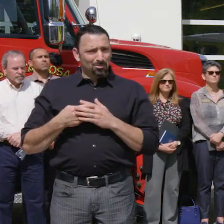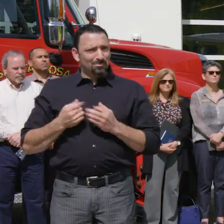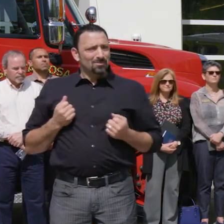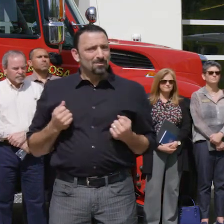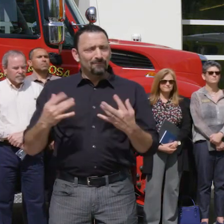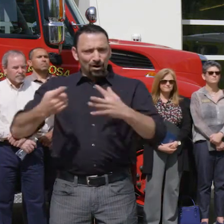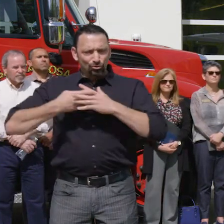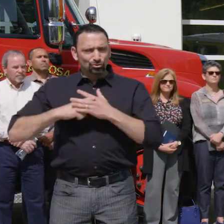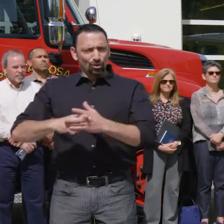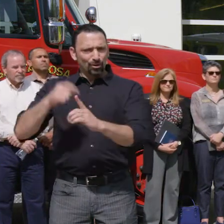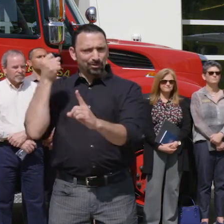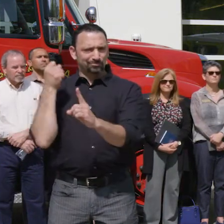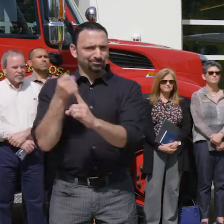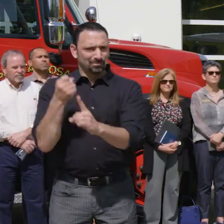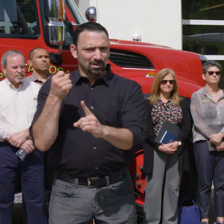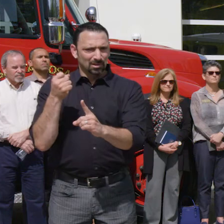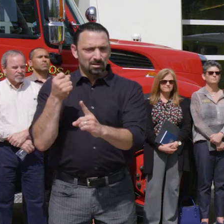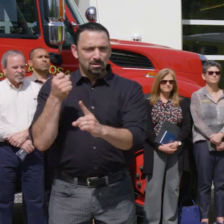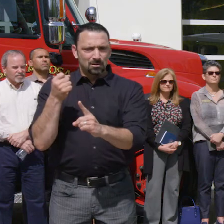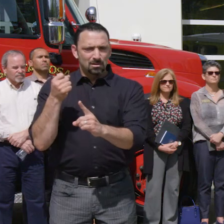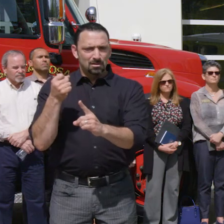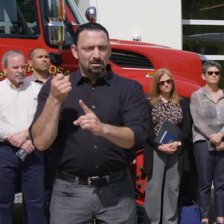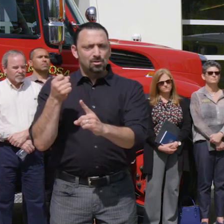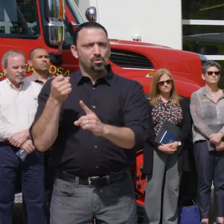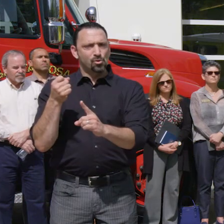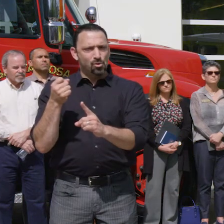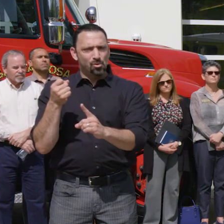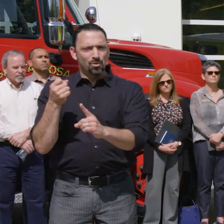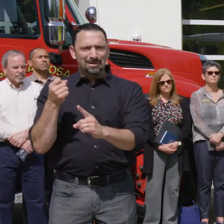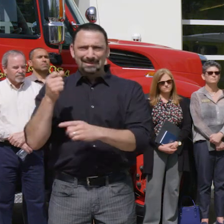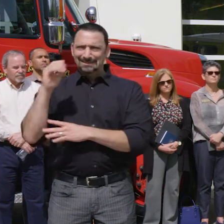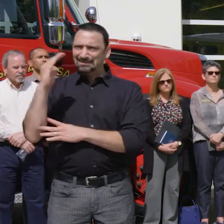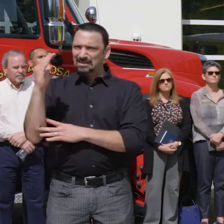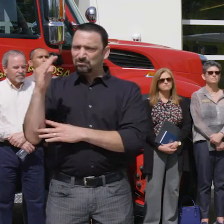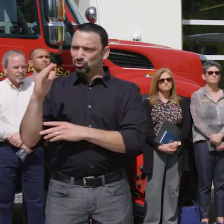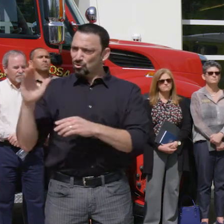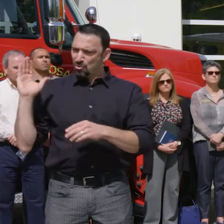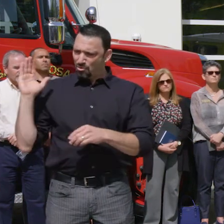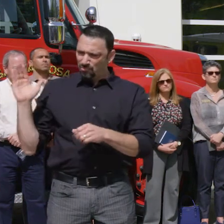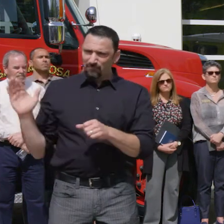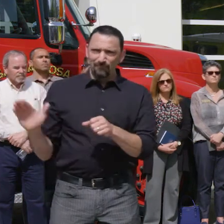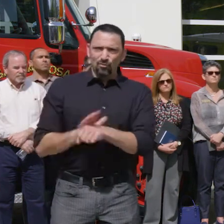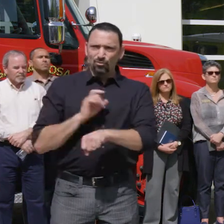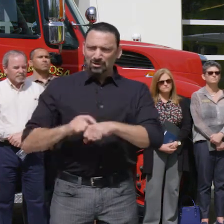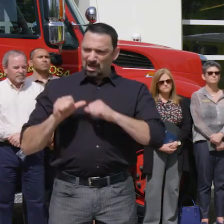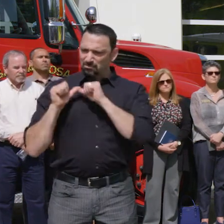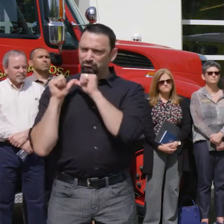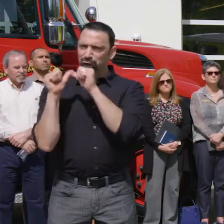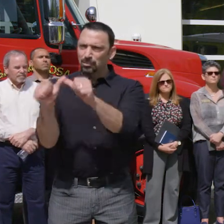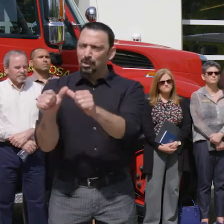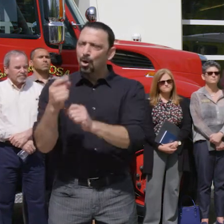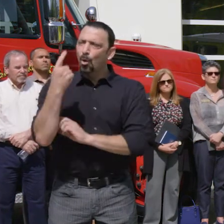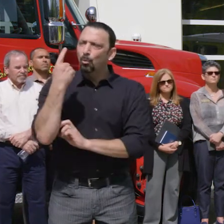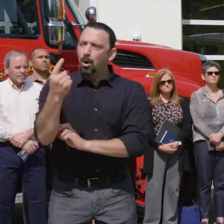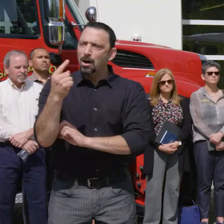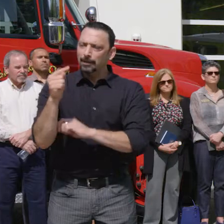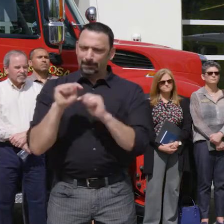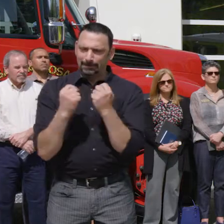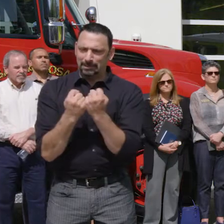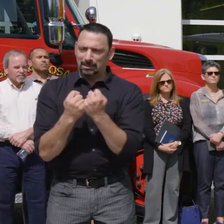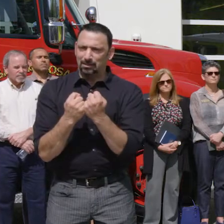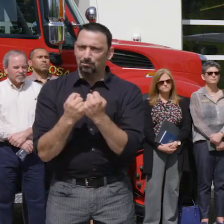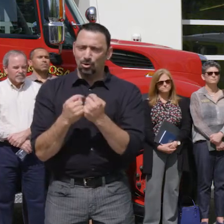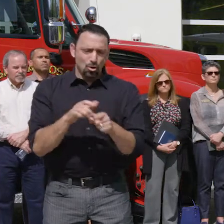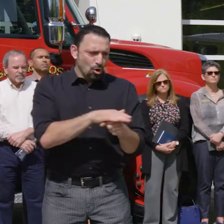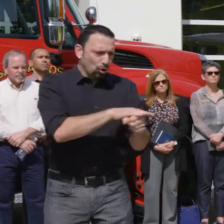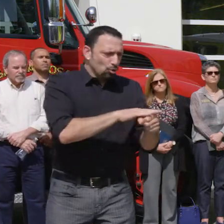event, the response has been a one-team, one-fight effort. That's local, state, federal,